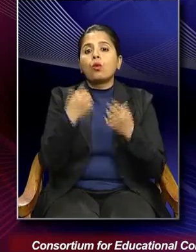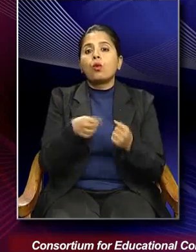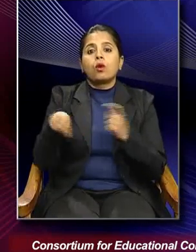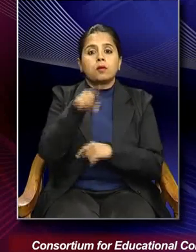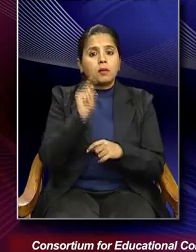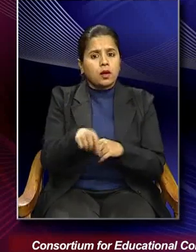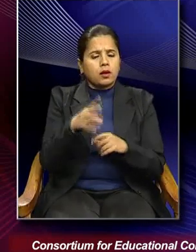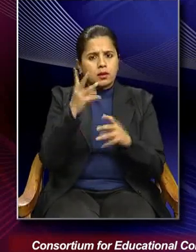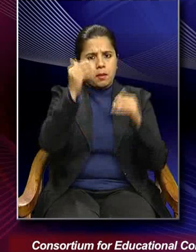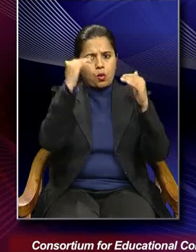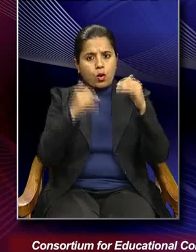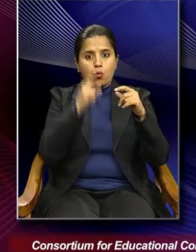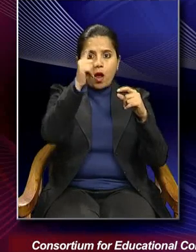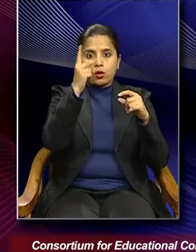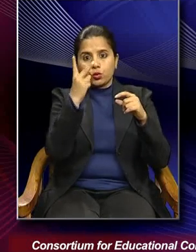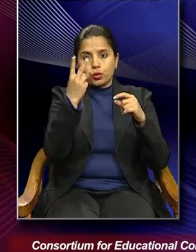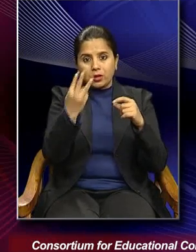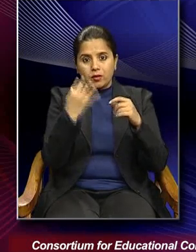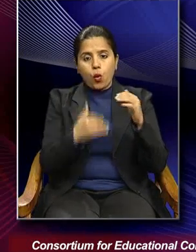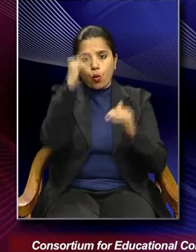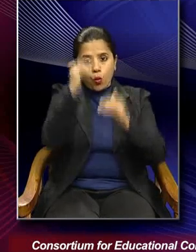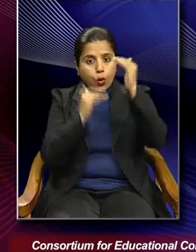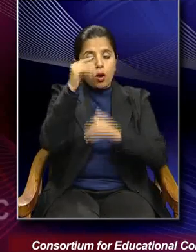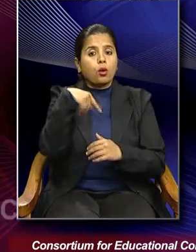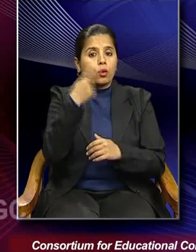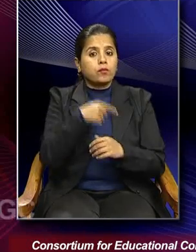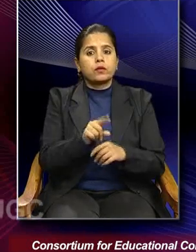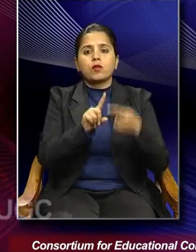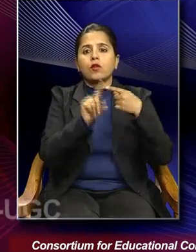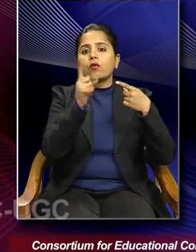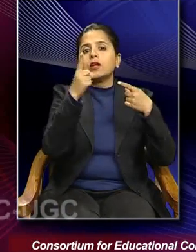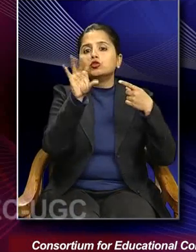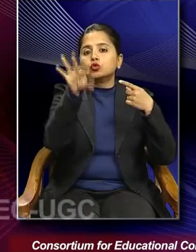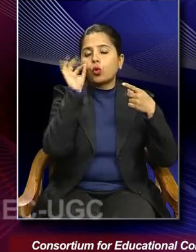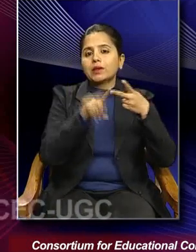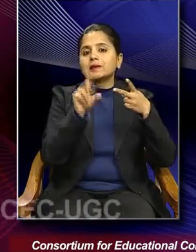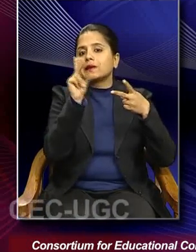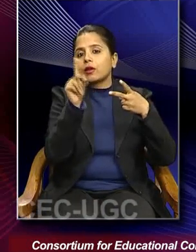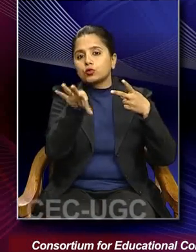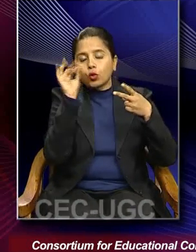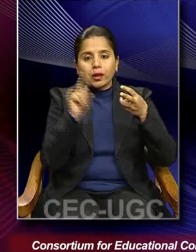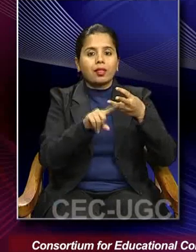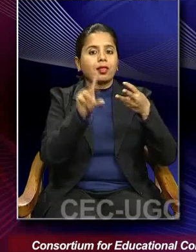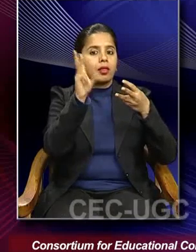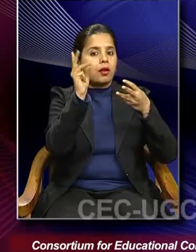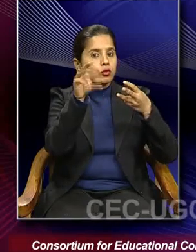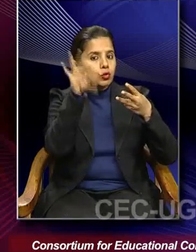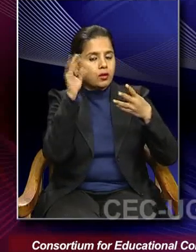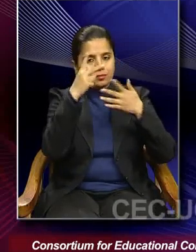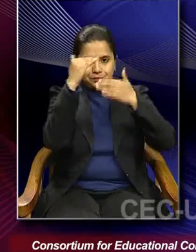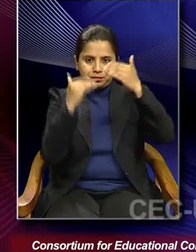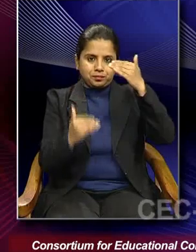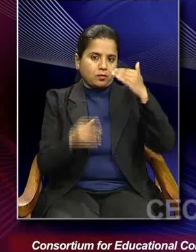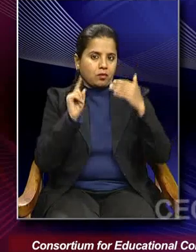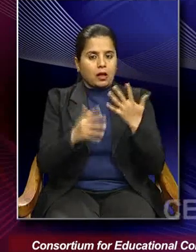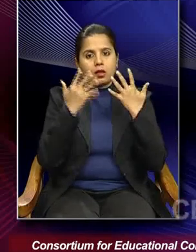to rank each one of them, such as first choice, second choice, third choice, and so on. It has to be